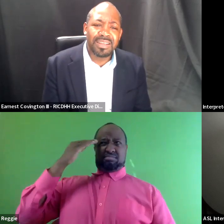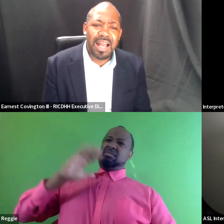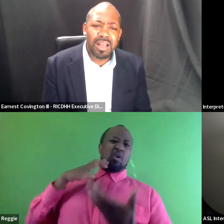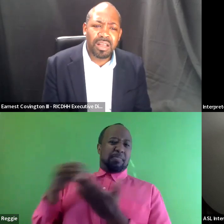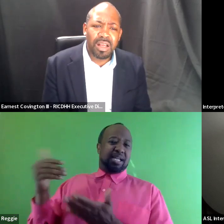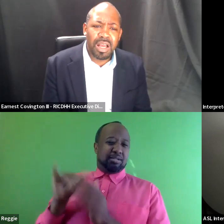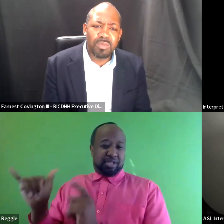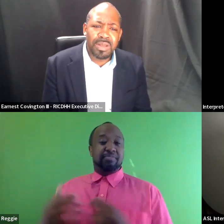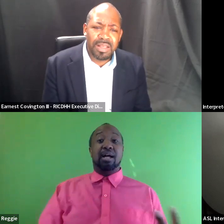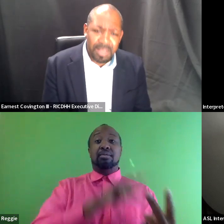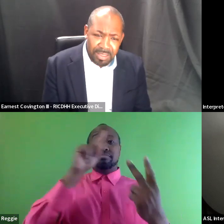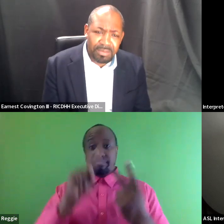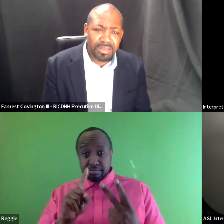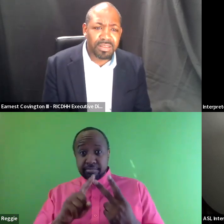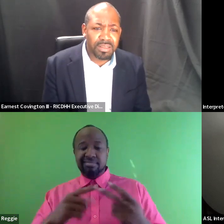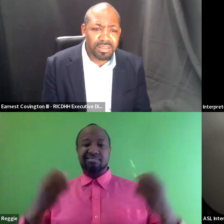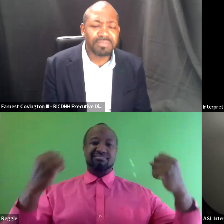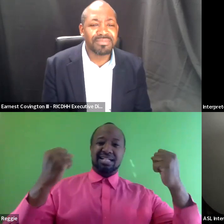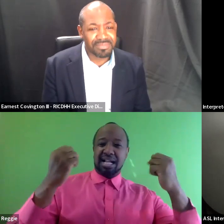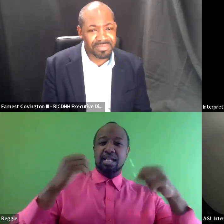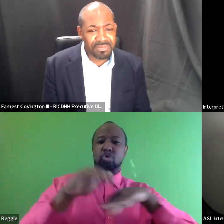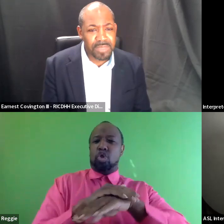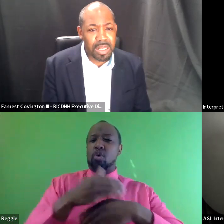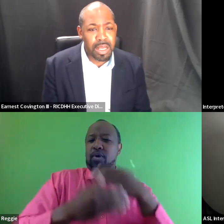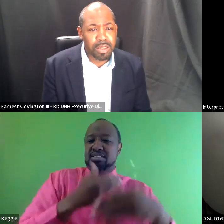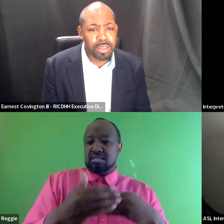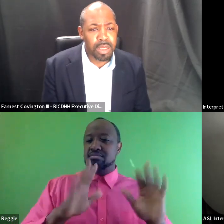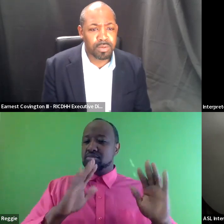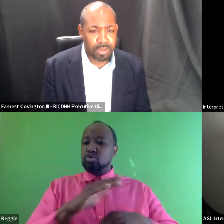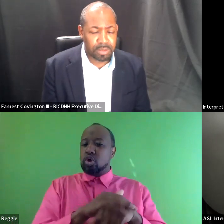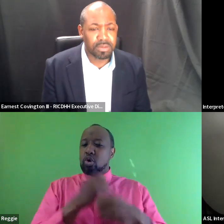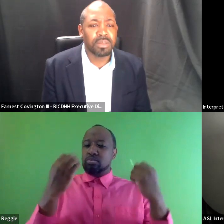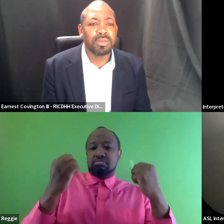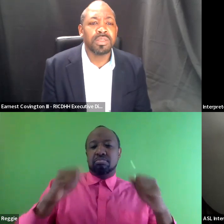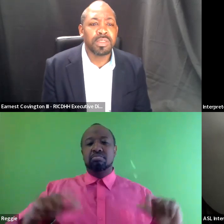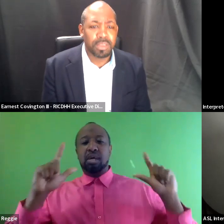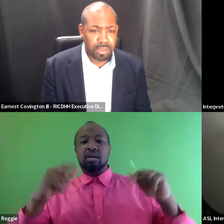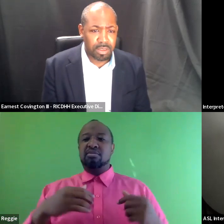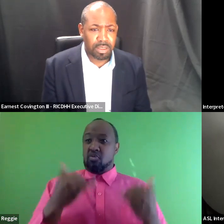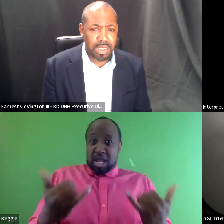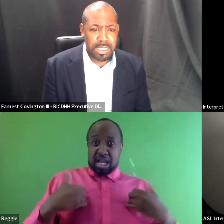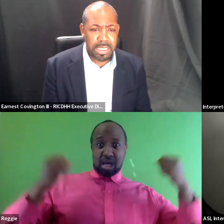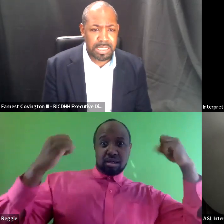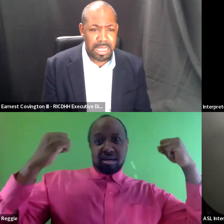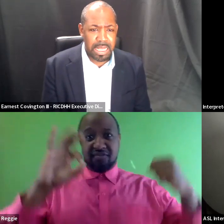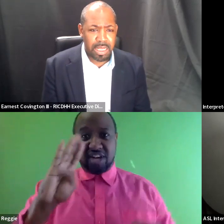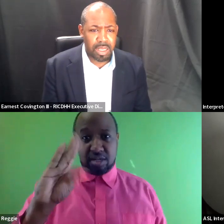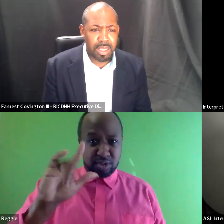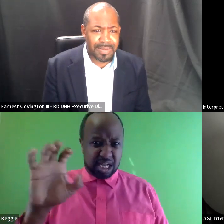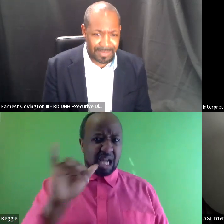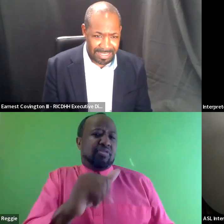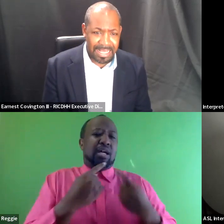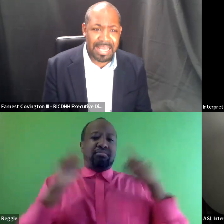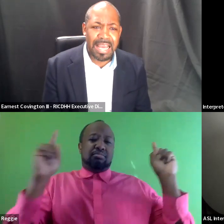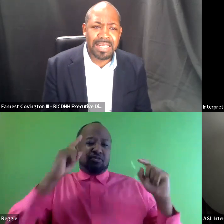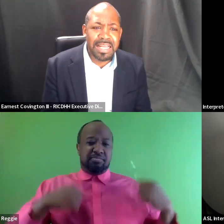a part-time job, but now finally I could get a full-time job. So that's important. The second one is signing and that slow process of